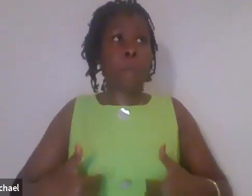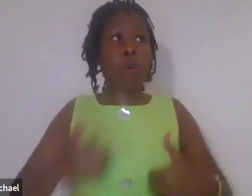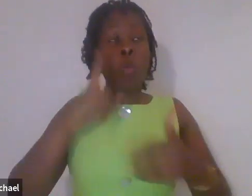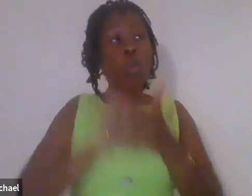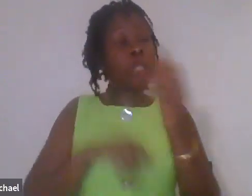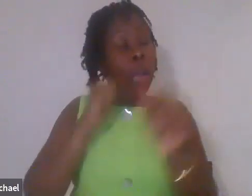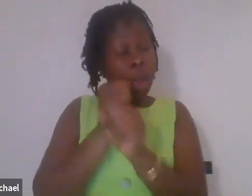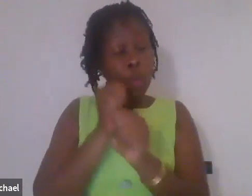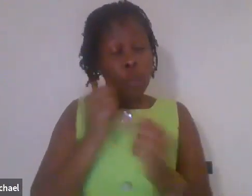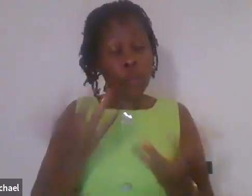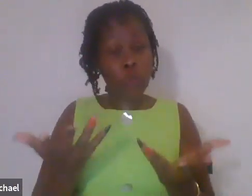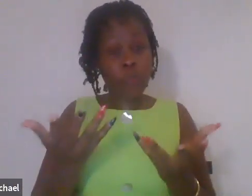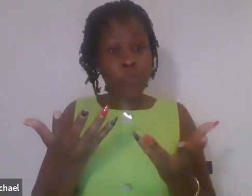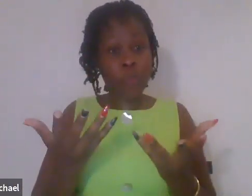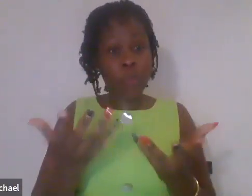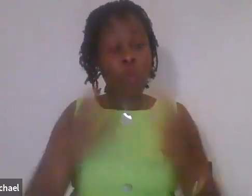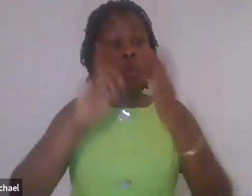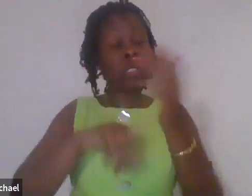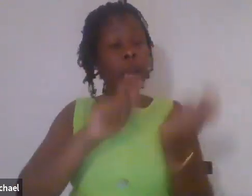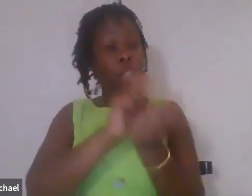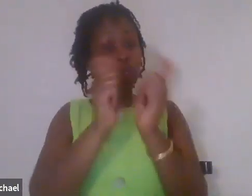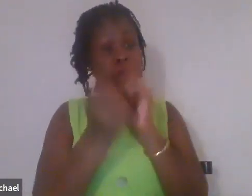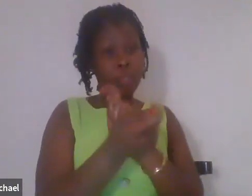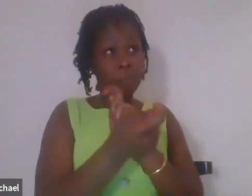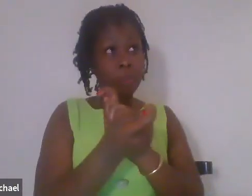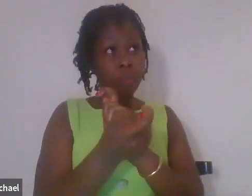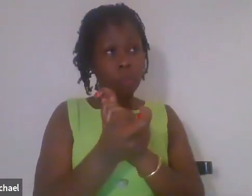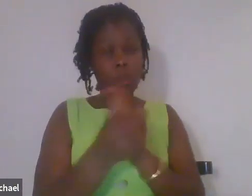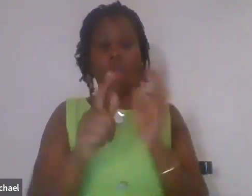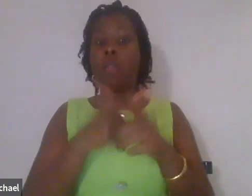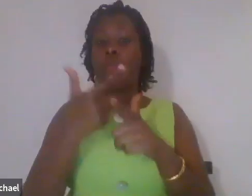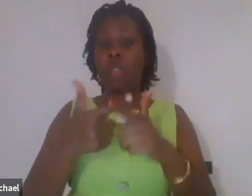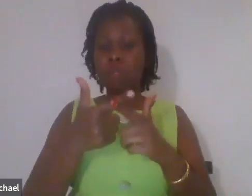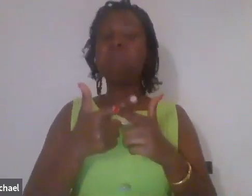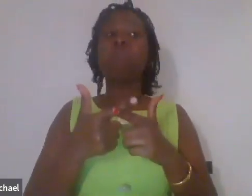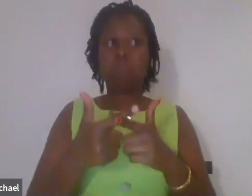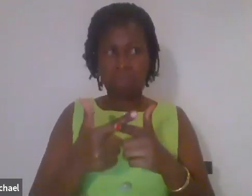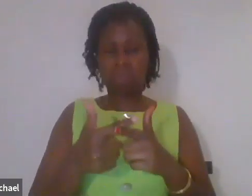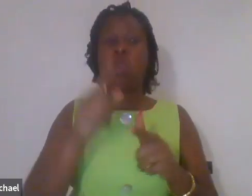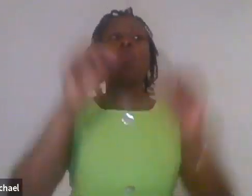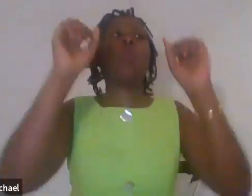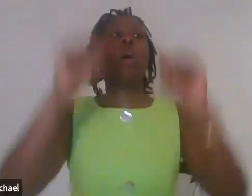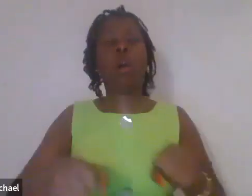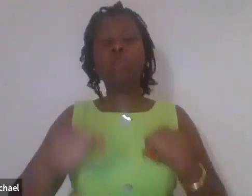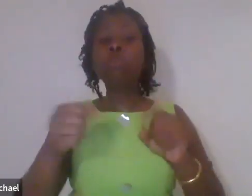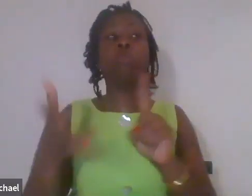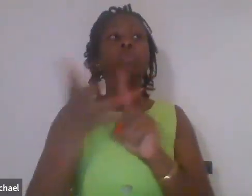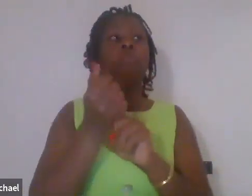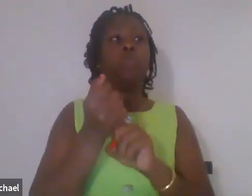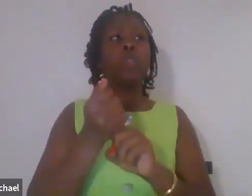Look at I always look at who I am, what I can change, and then I